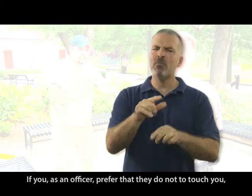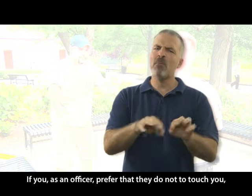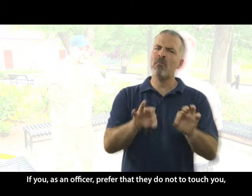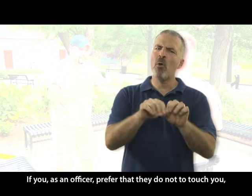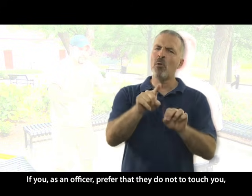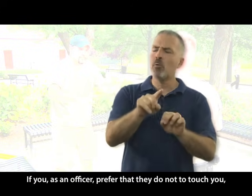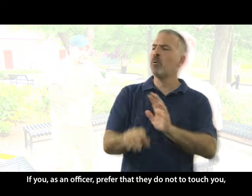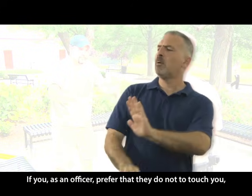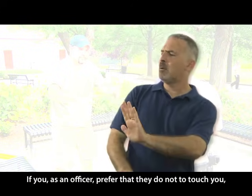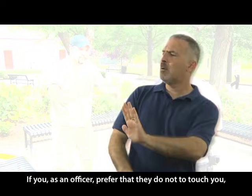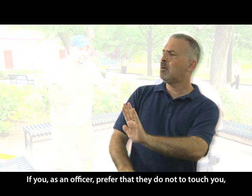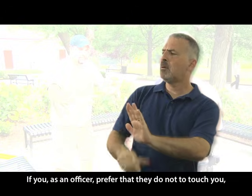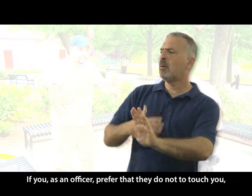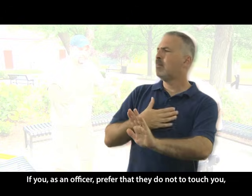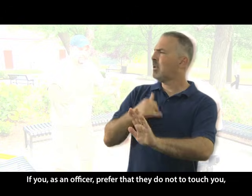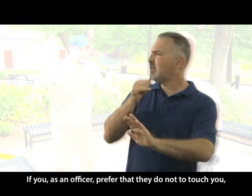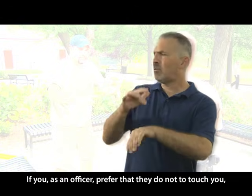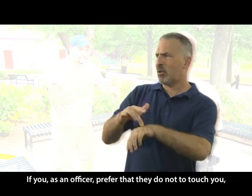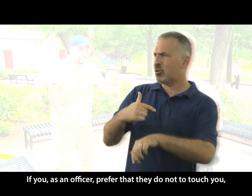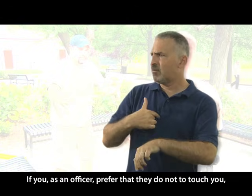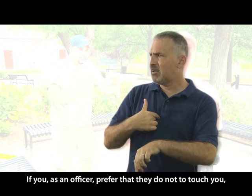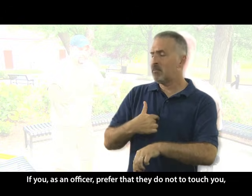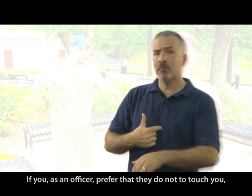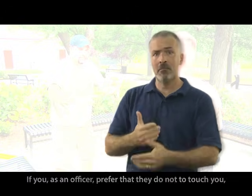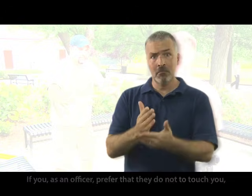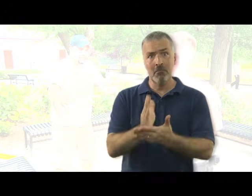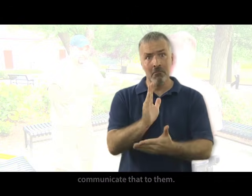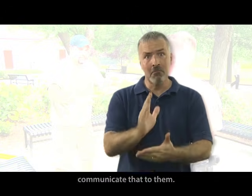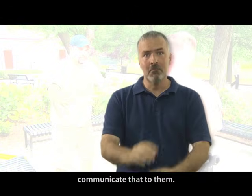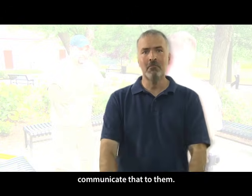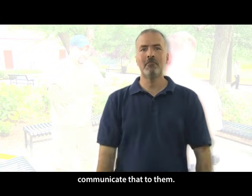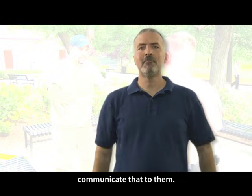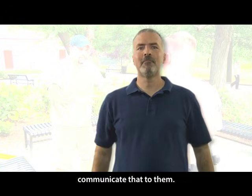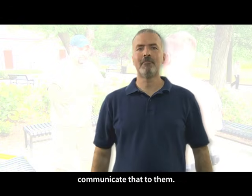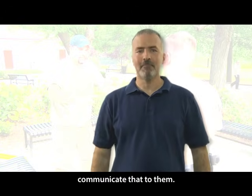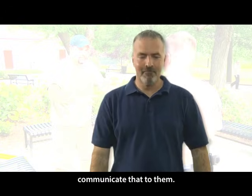If you, as an officer, prefer that they do not touch you, communicate that to them.